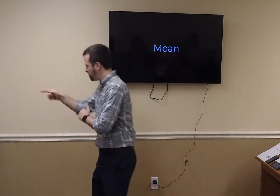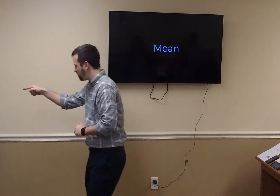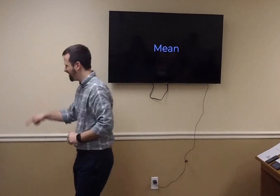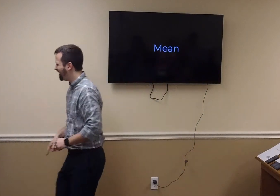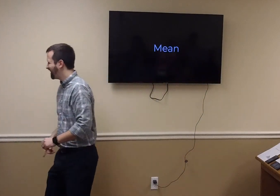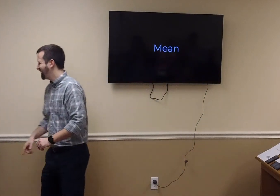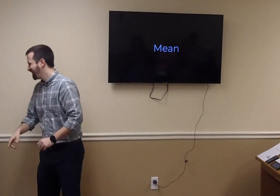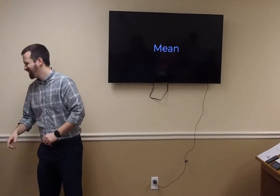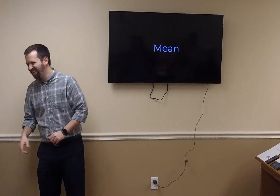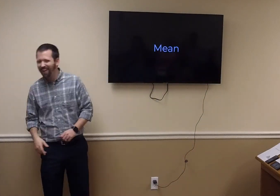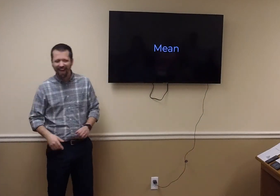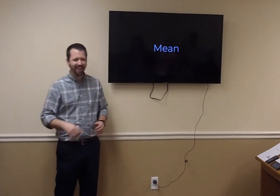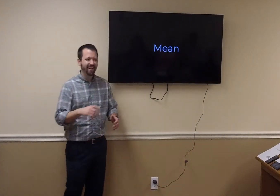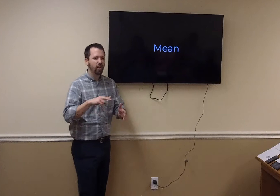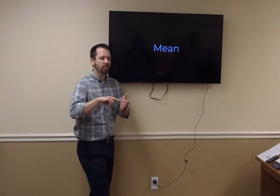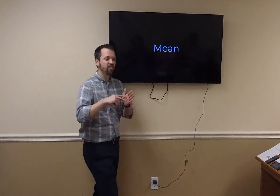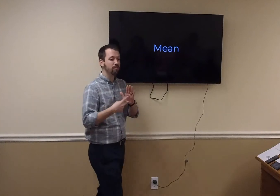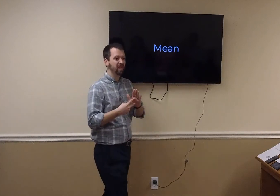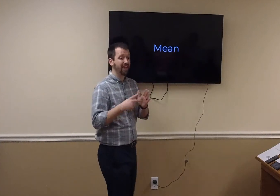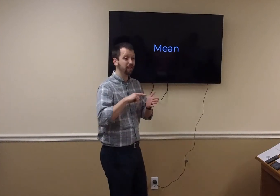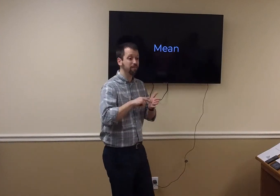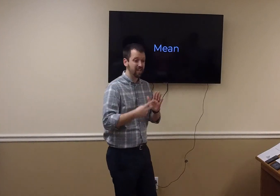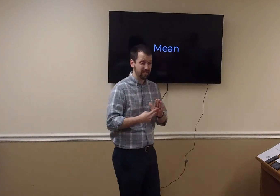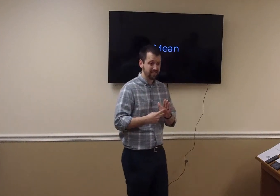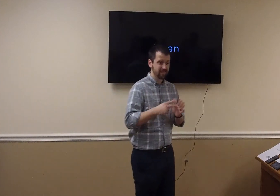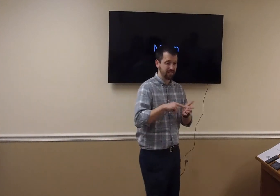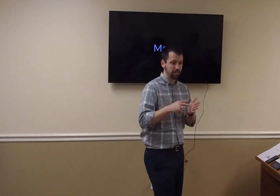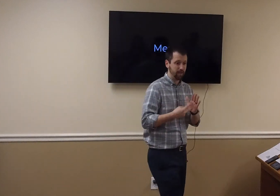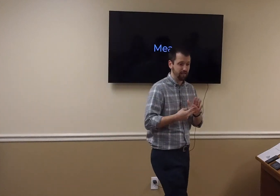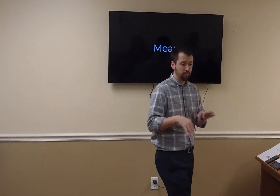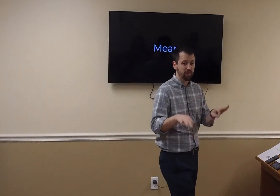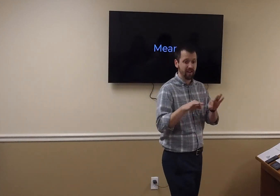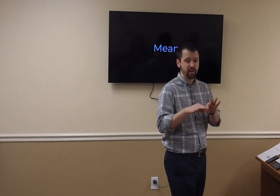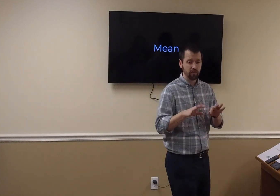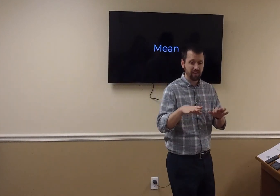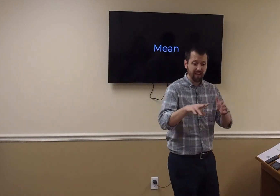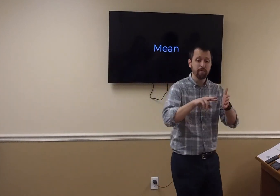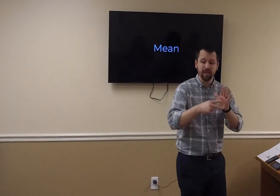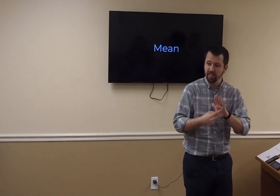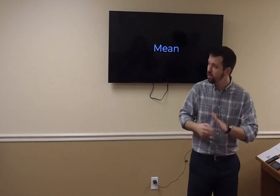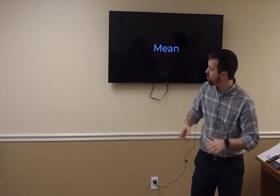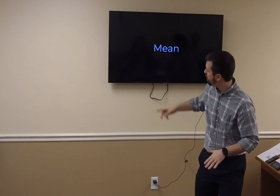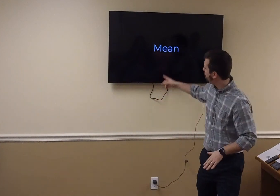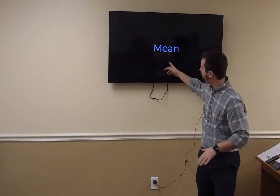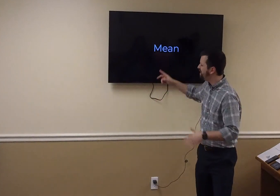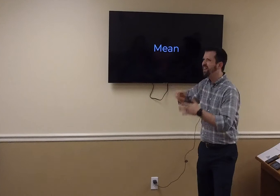you. So, no, this is mean like it means. It means. Important sign to know, so I can say it means like, you know, all that.